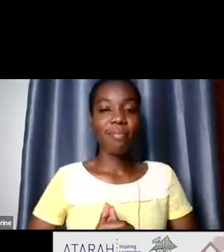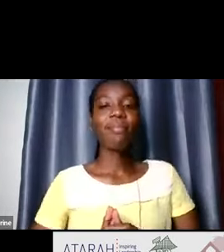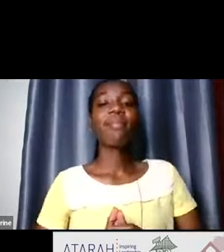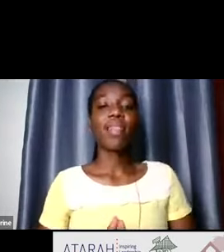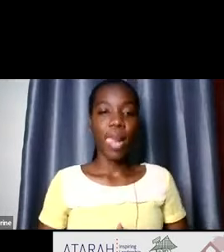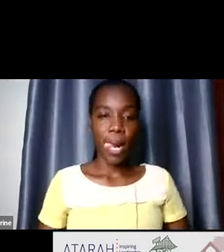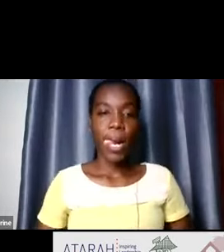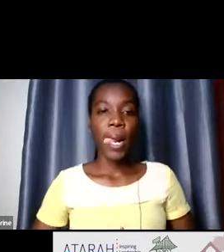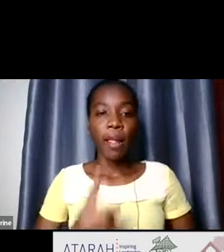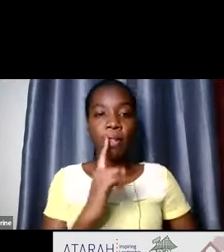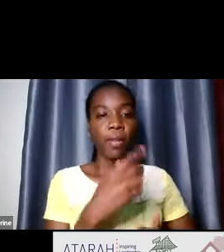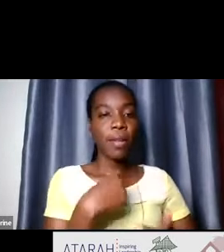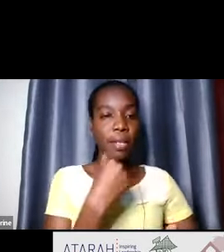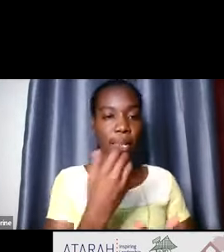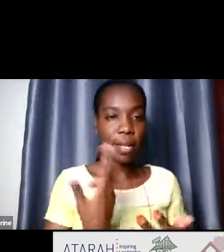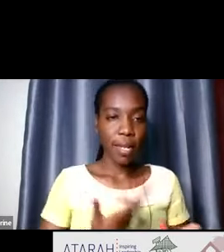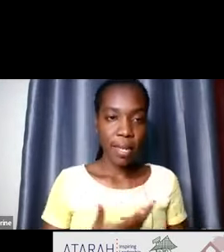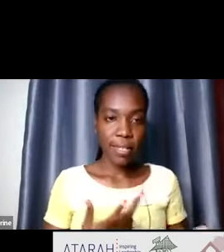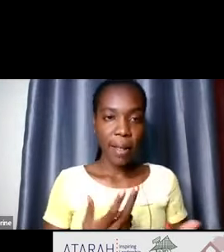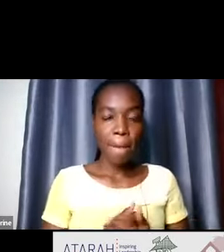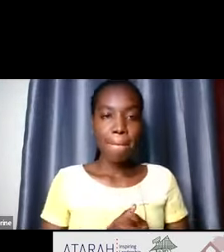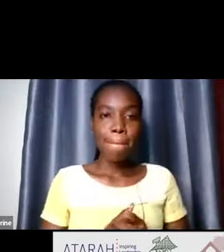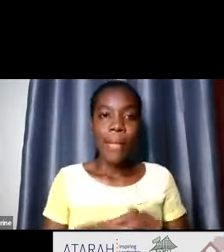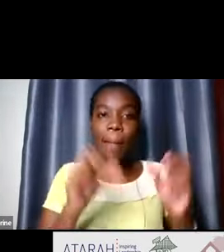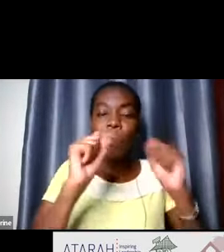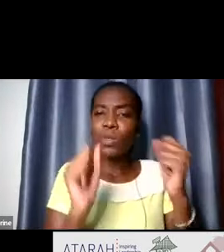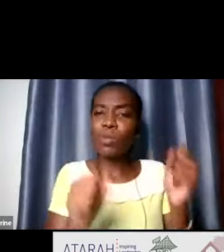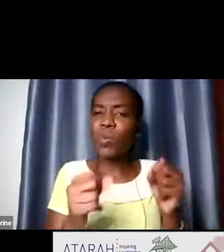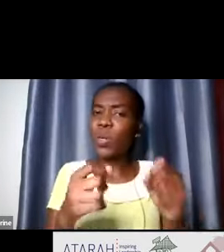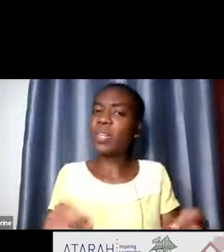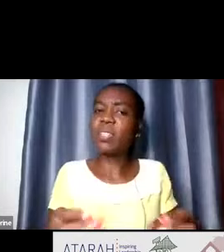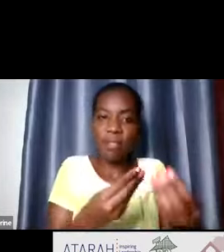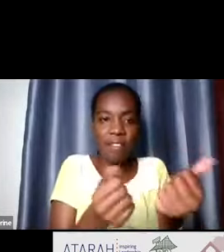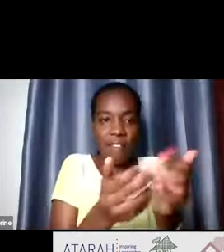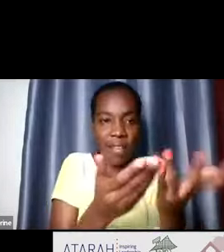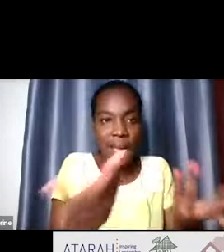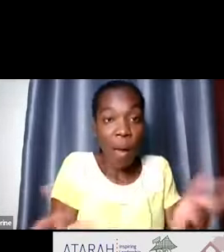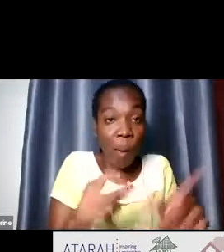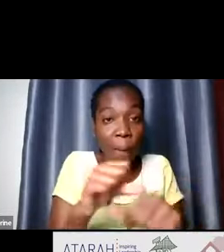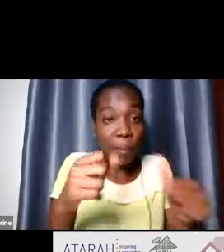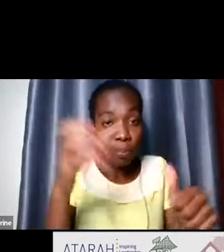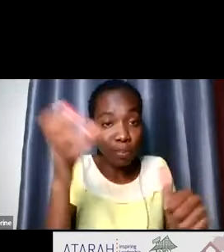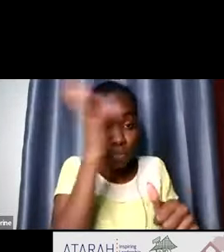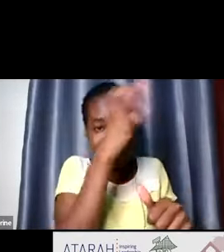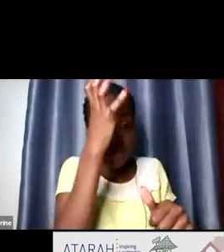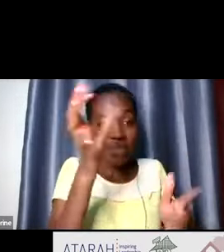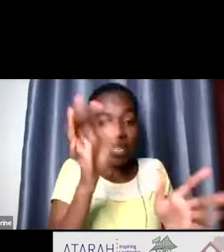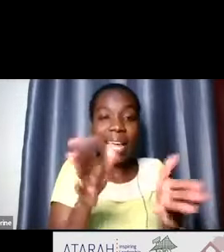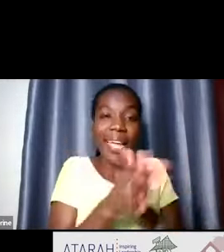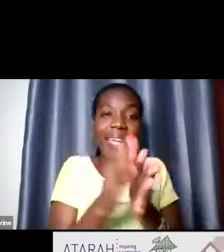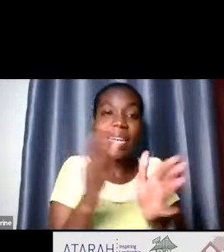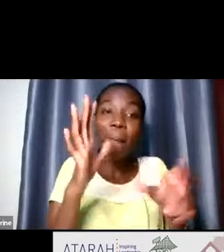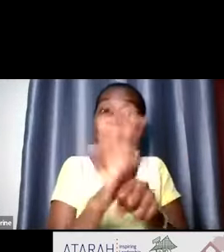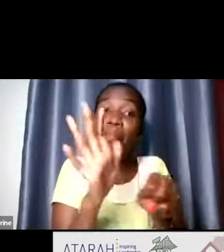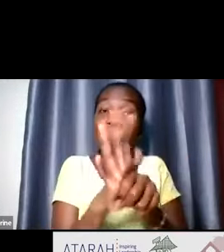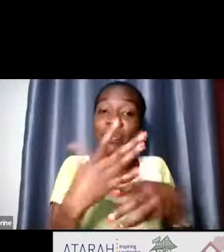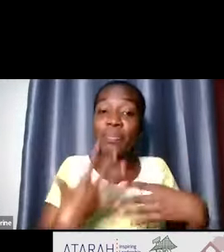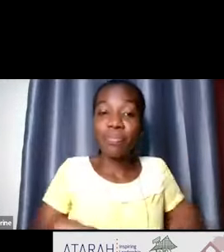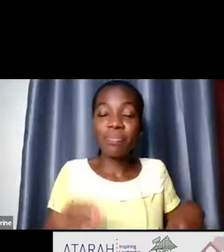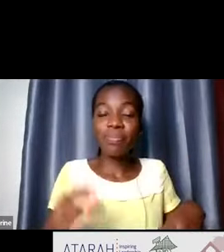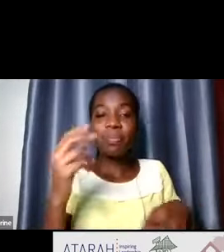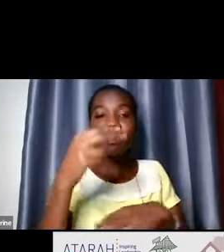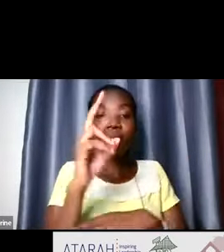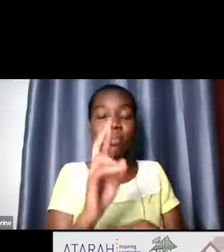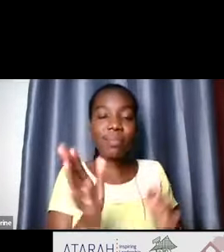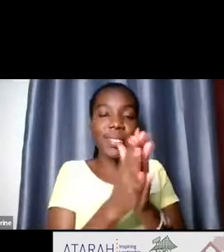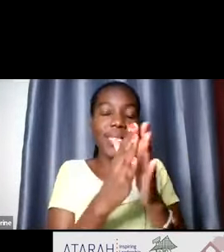Yeah. So tell us, and how do we handle this alcoholism? And most of the people on this call are also HR professionals and business owners. And